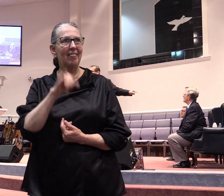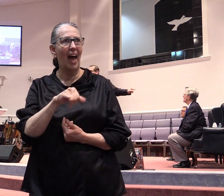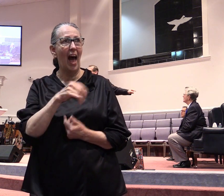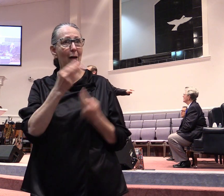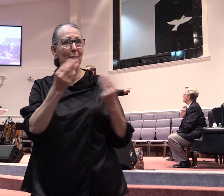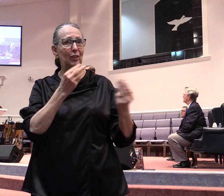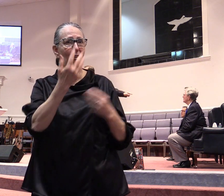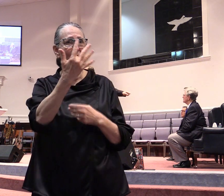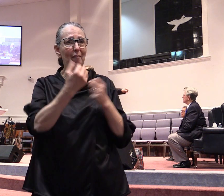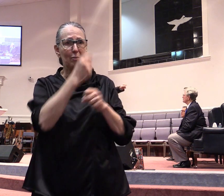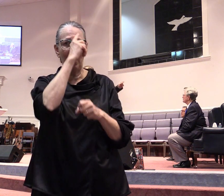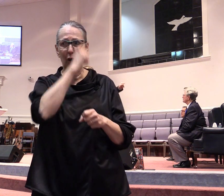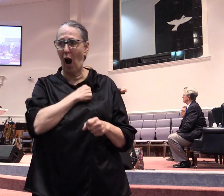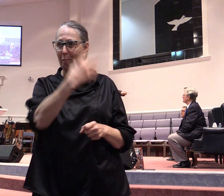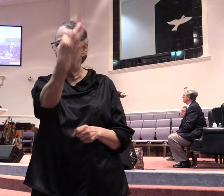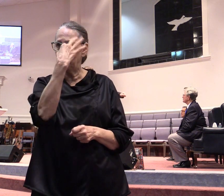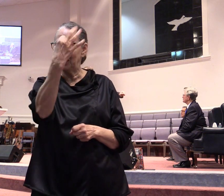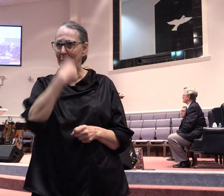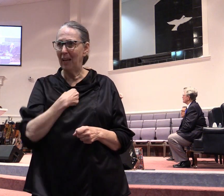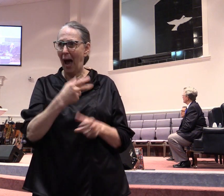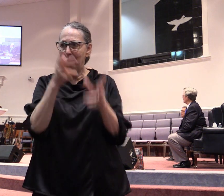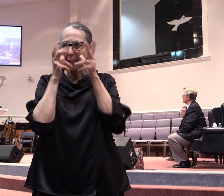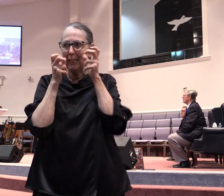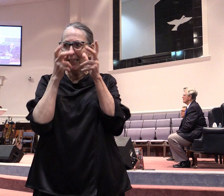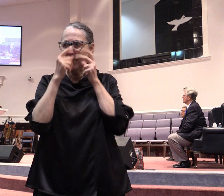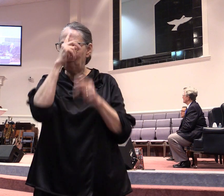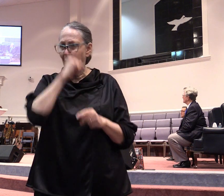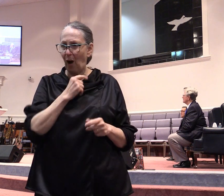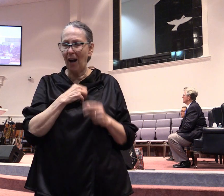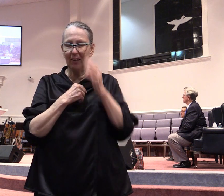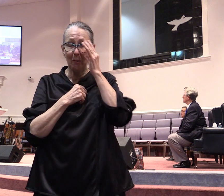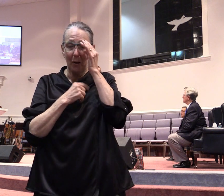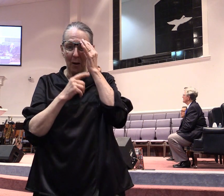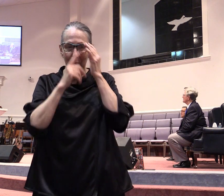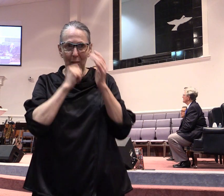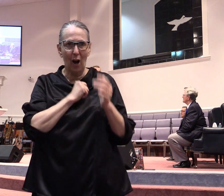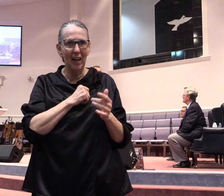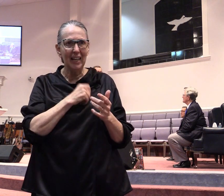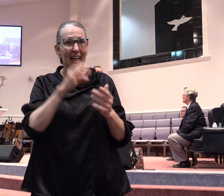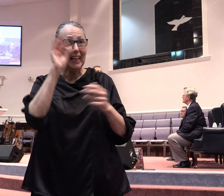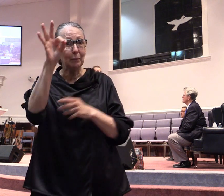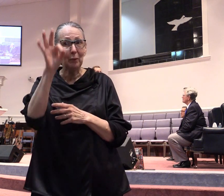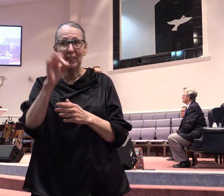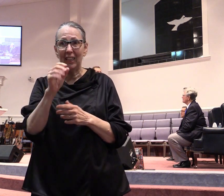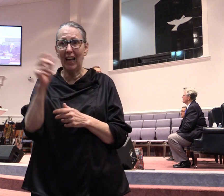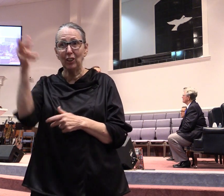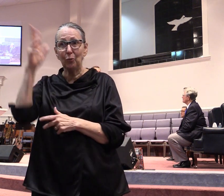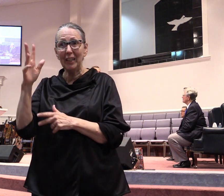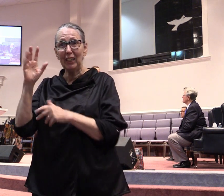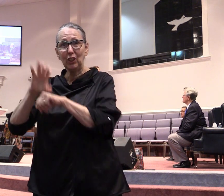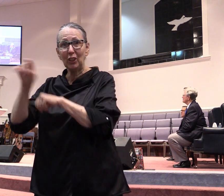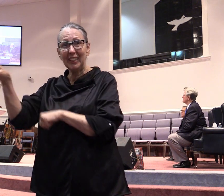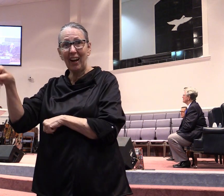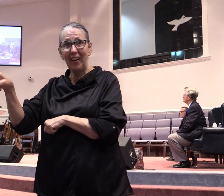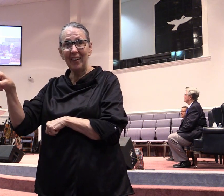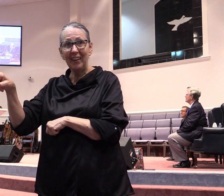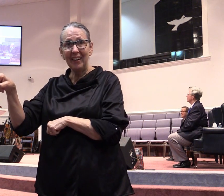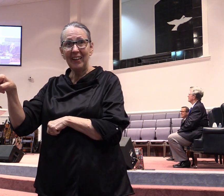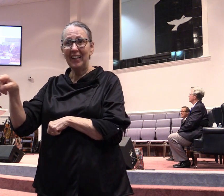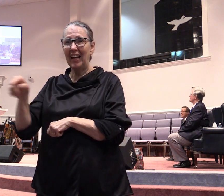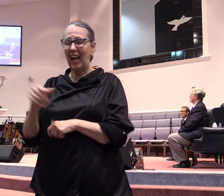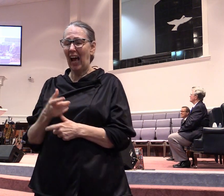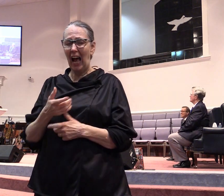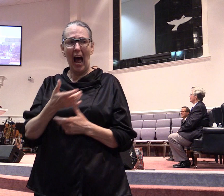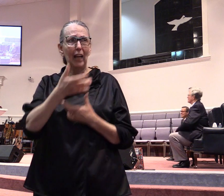for the last 5 years, I've been listening to things that he's done. He's pastoring a Trinitarian church. This evening," he said, "I